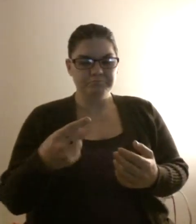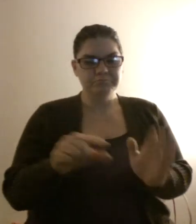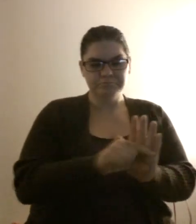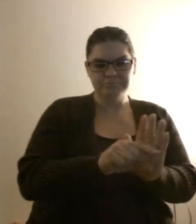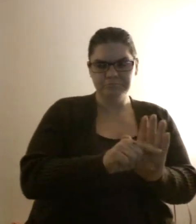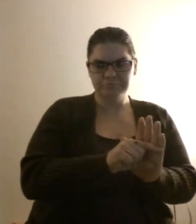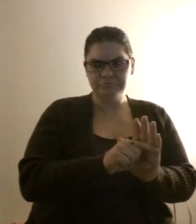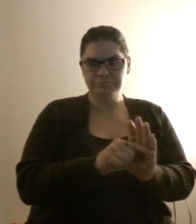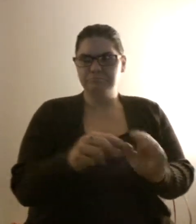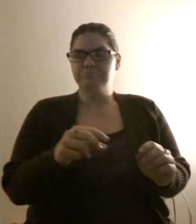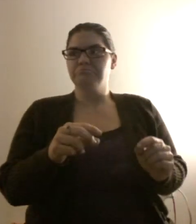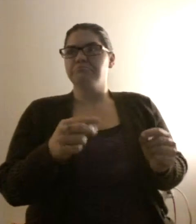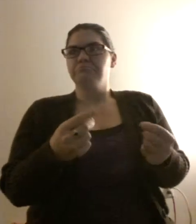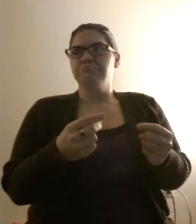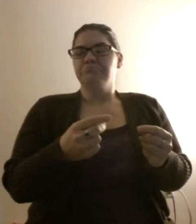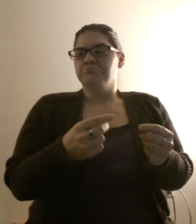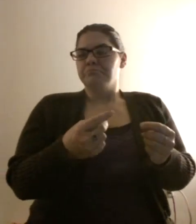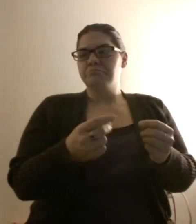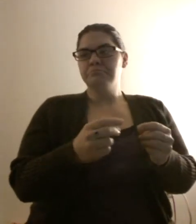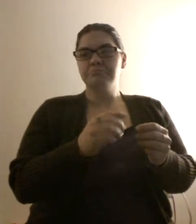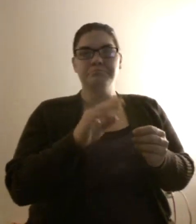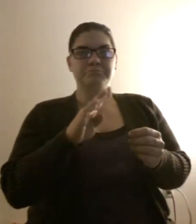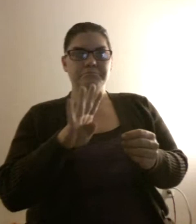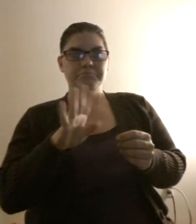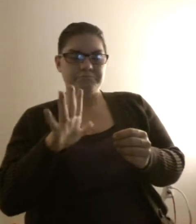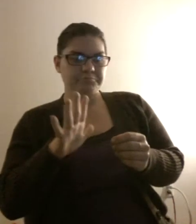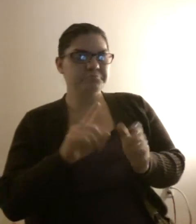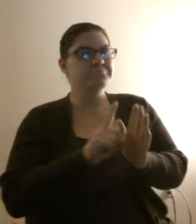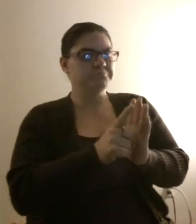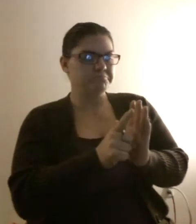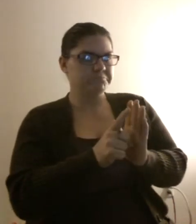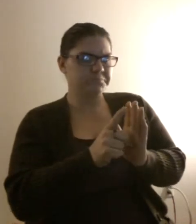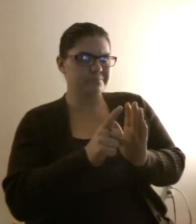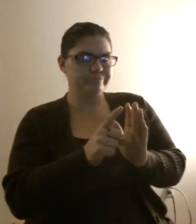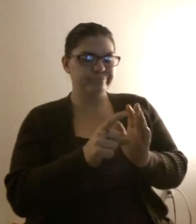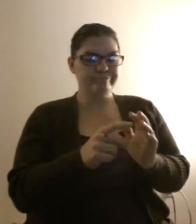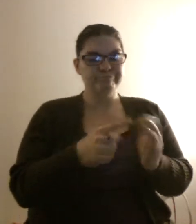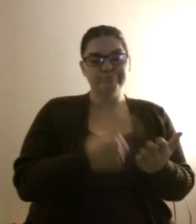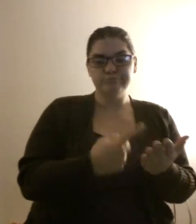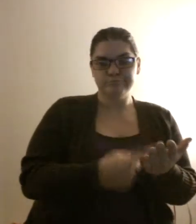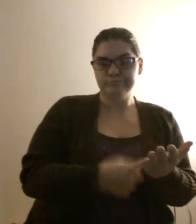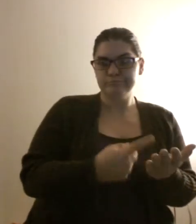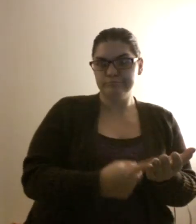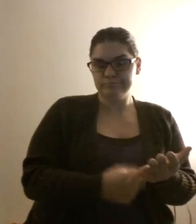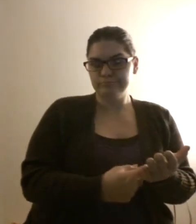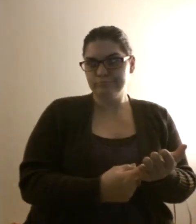and no. And we sat there for 45 minutes and asked me questions. Mr. Kenoyer, yes. Mr. Kenoyer, and I said no. when they finally came up